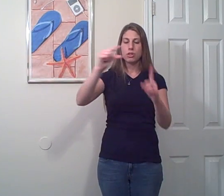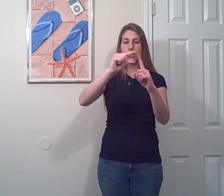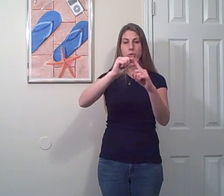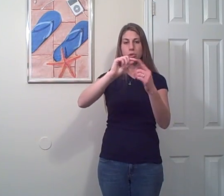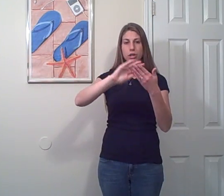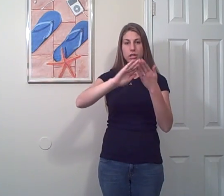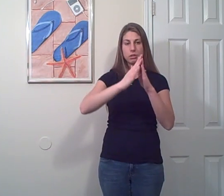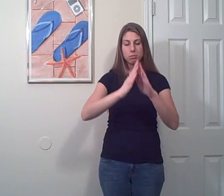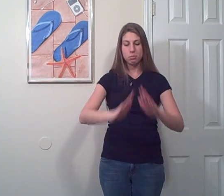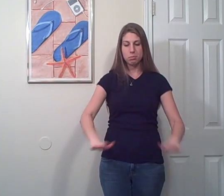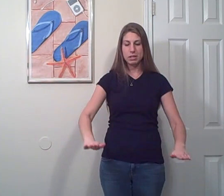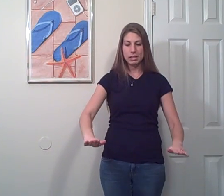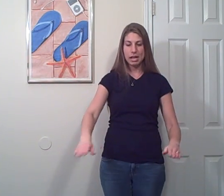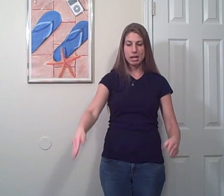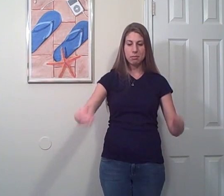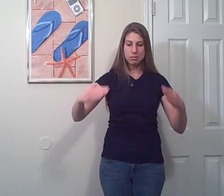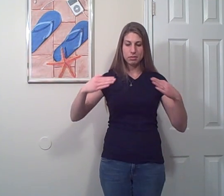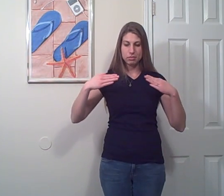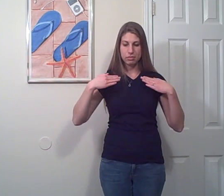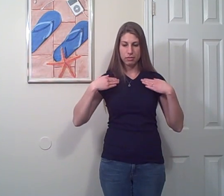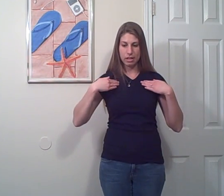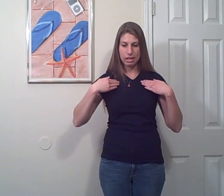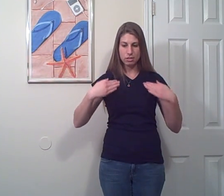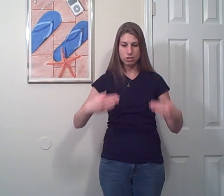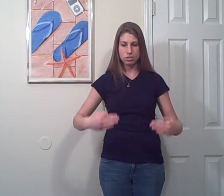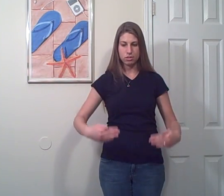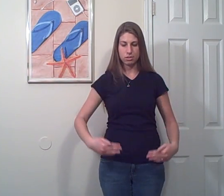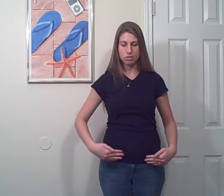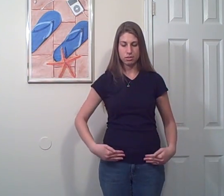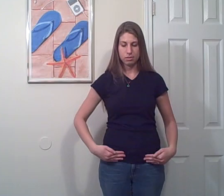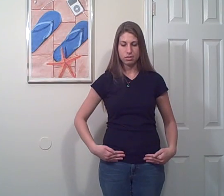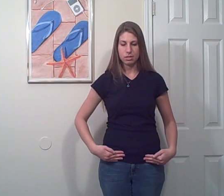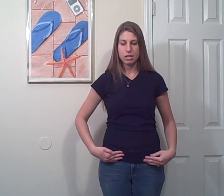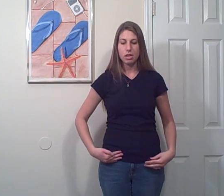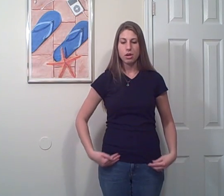The word became flesh,